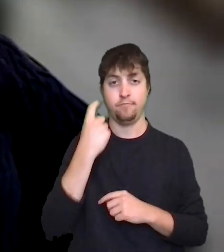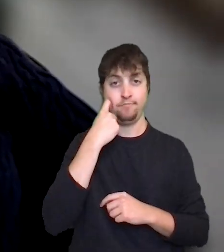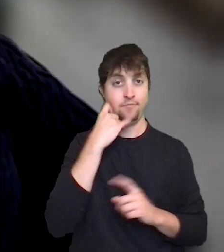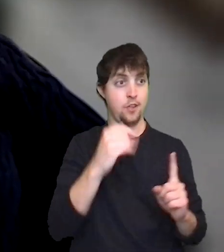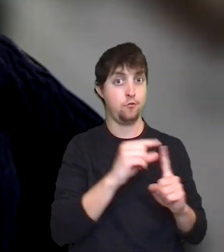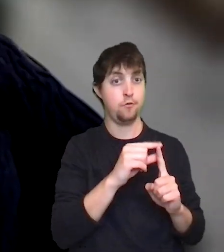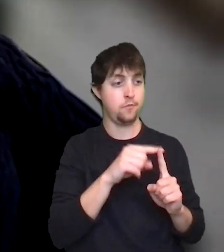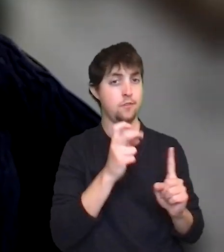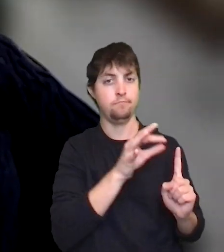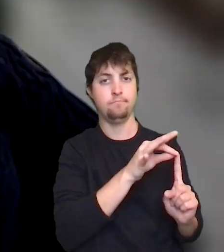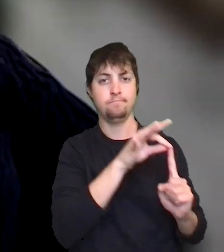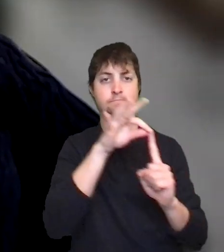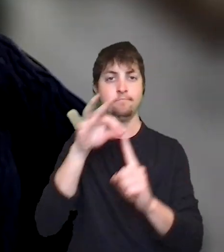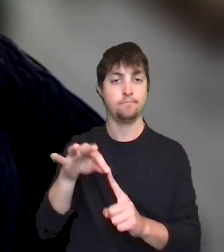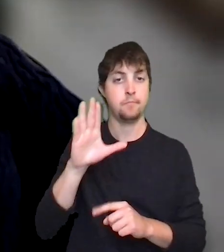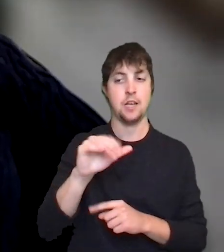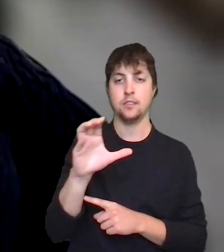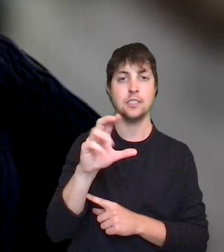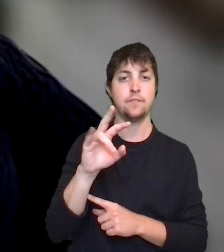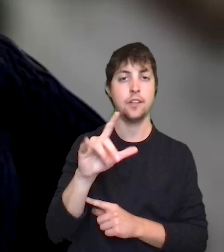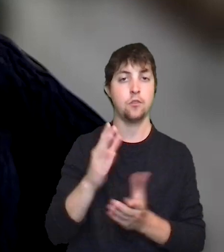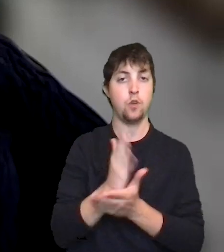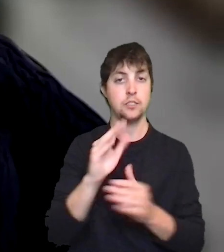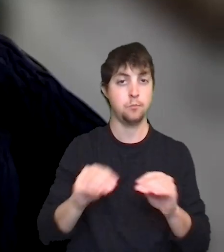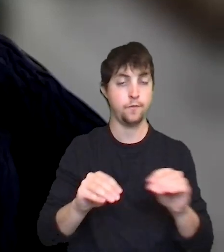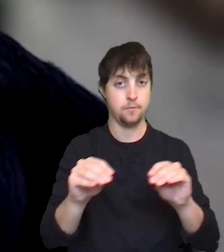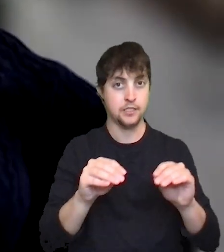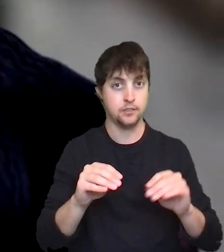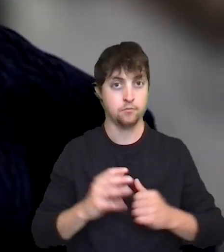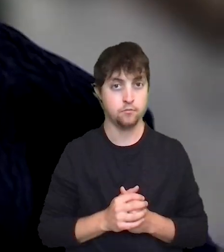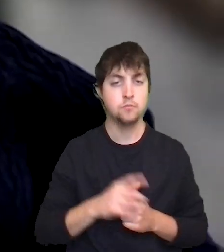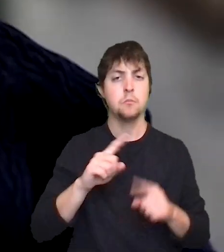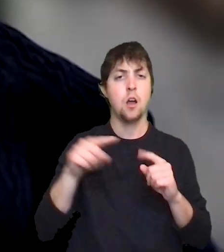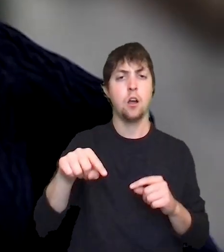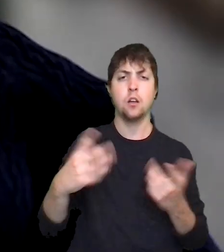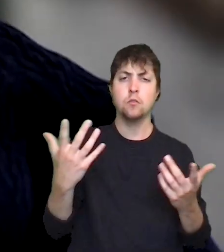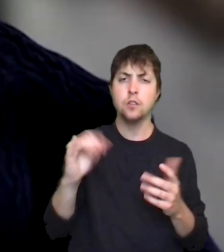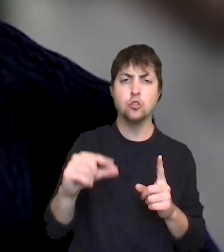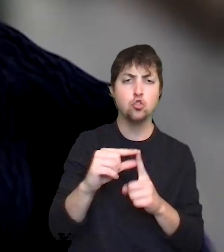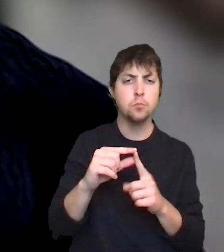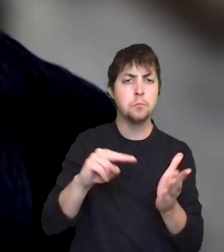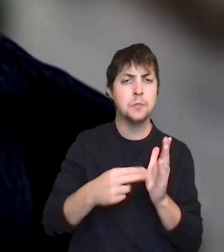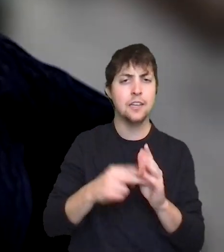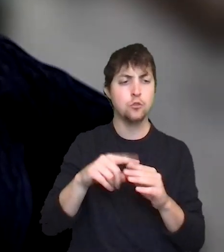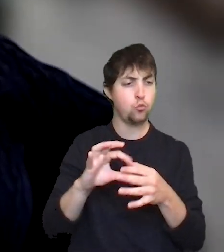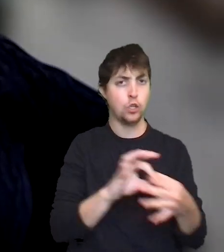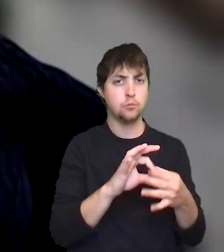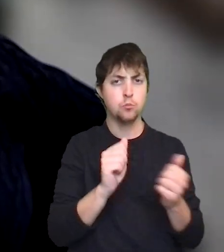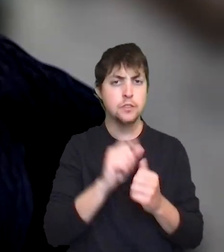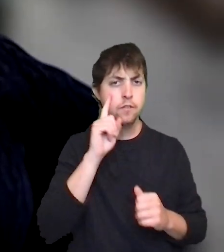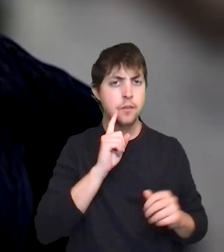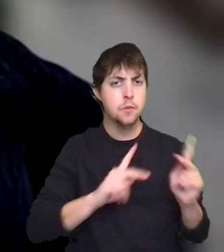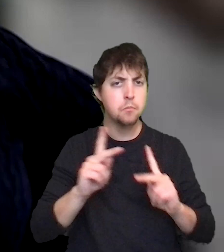only recently that the term has been taken up by civil rights movements. But what does this term mean in relationship to